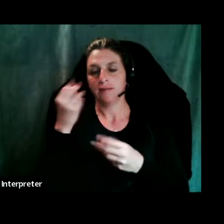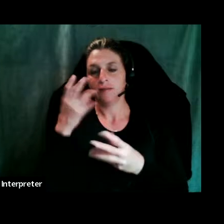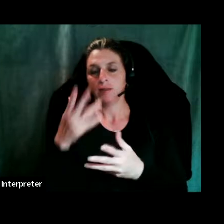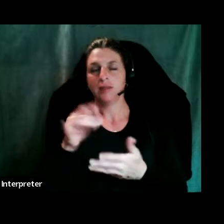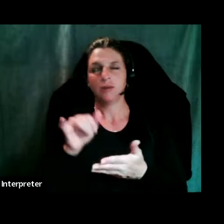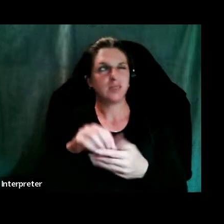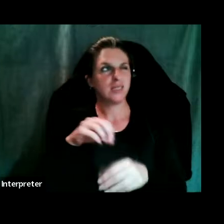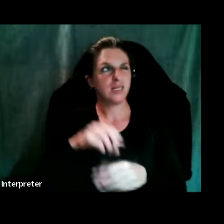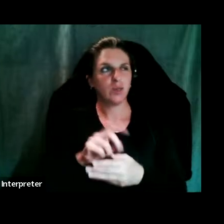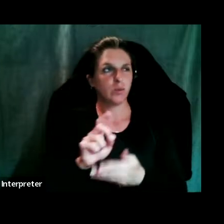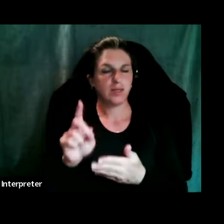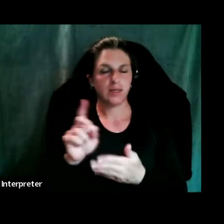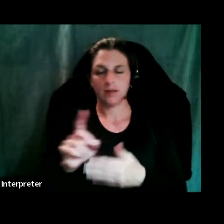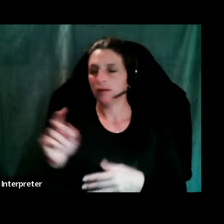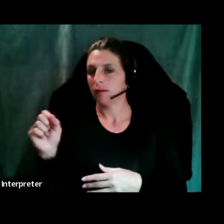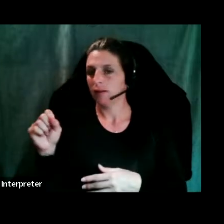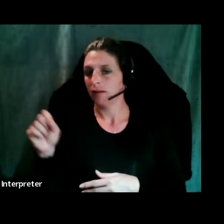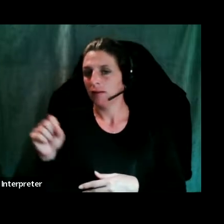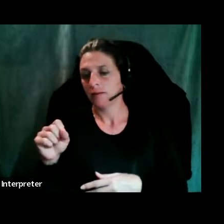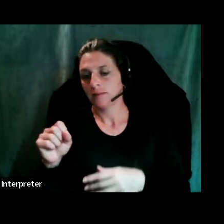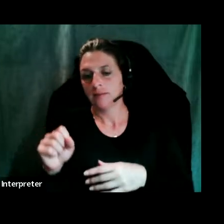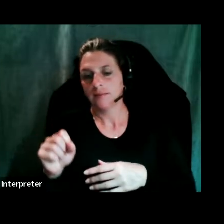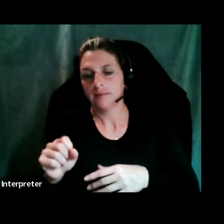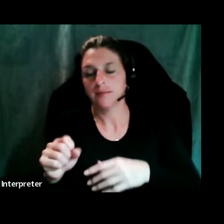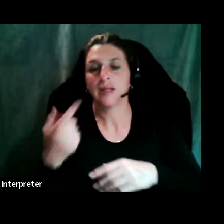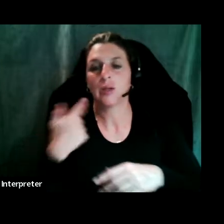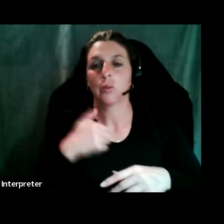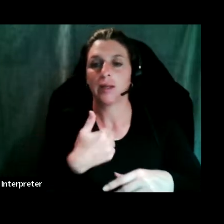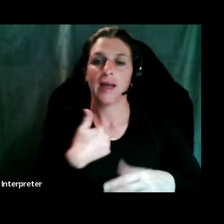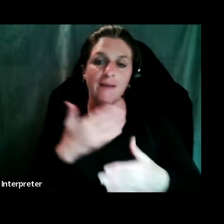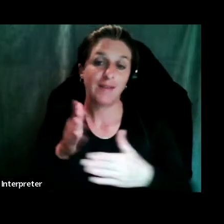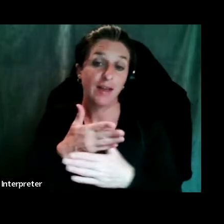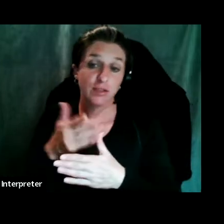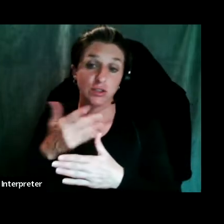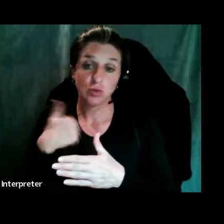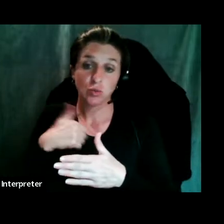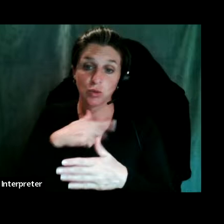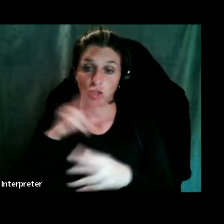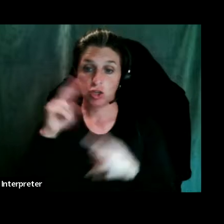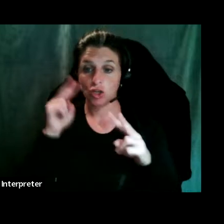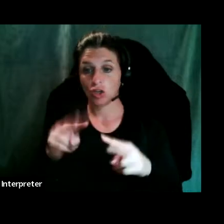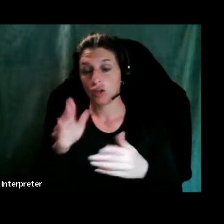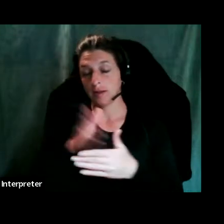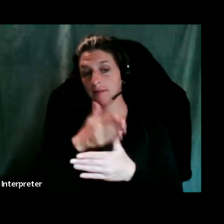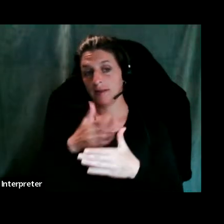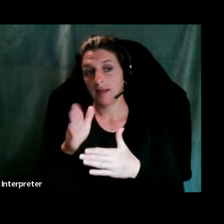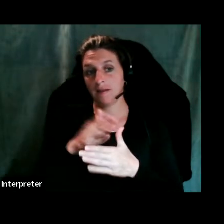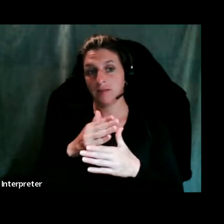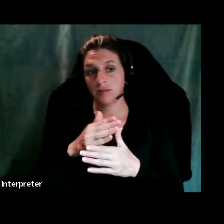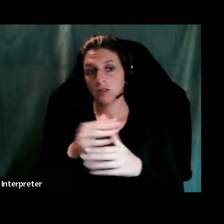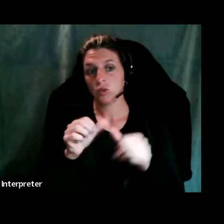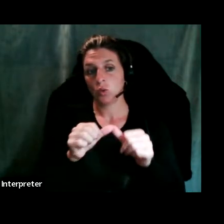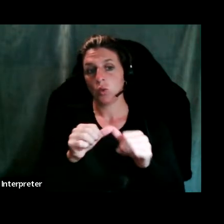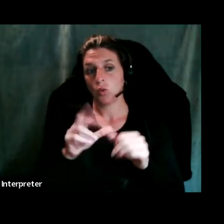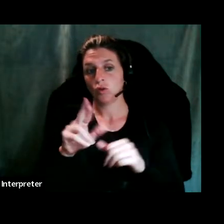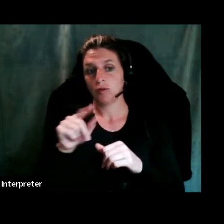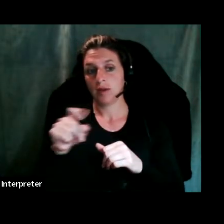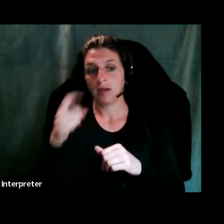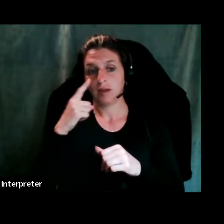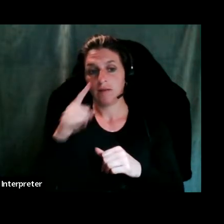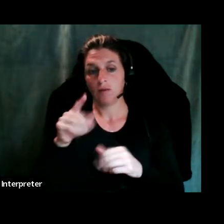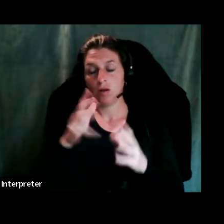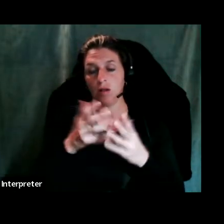or Yeah, something. I think it was yeah. one, So wasn't it? we have like average, we look at the average going rate of a lot of